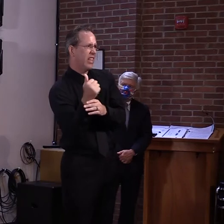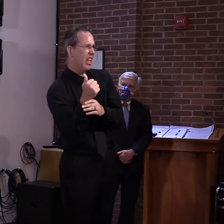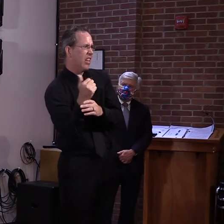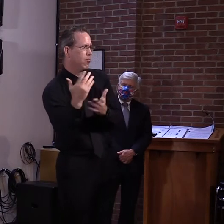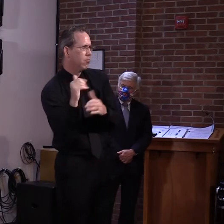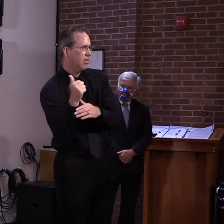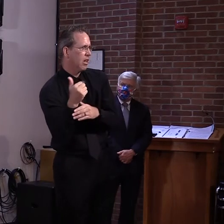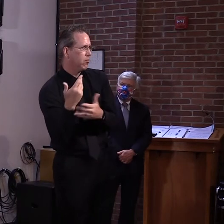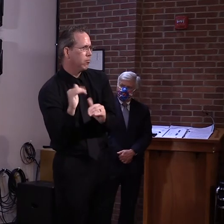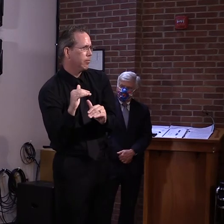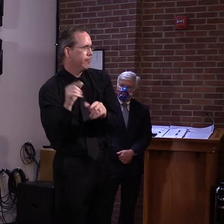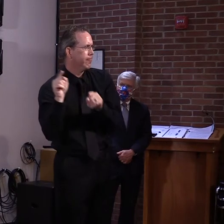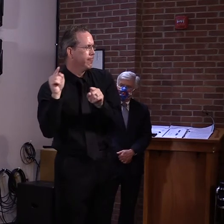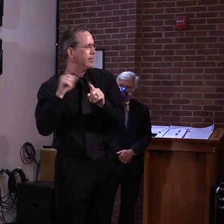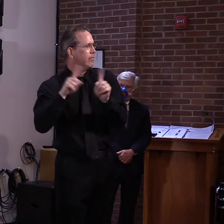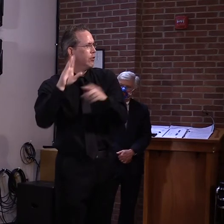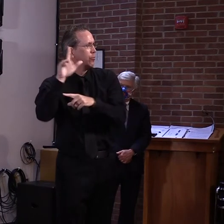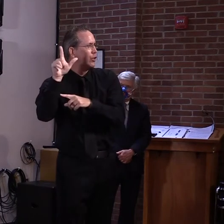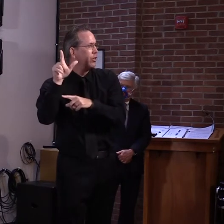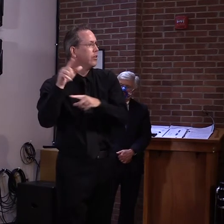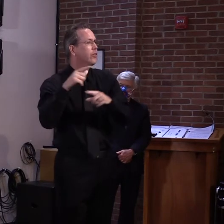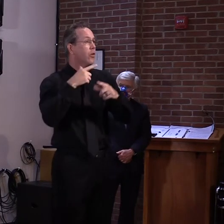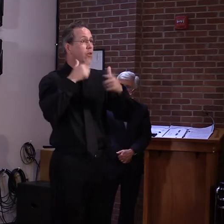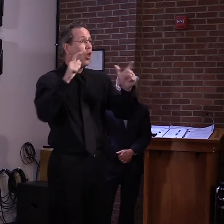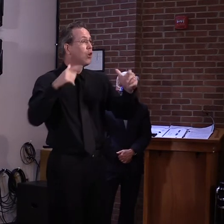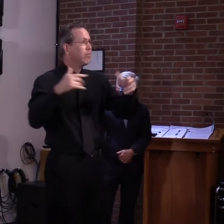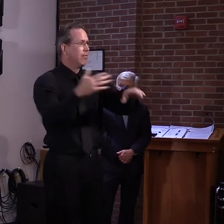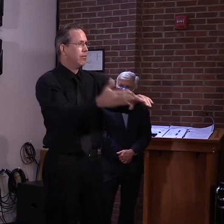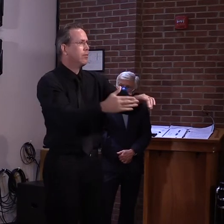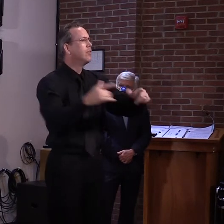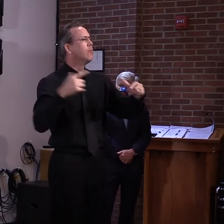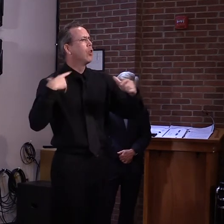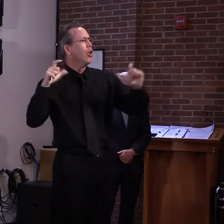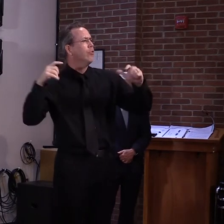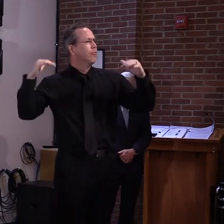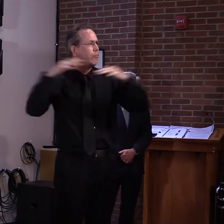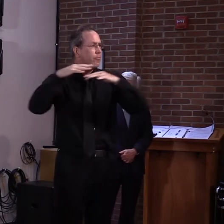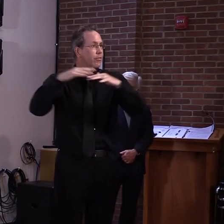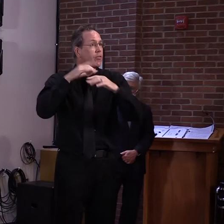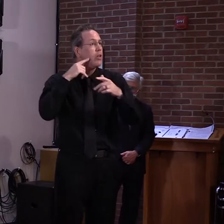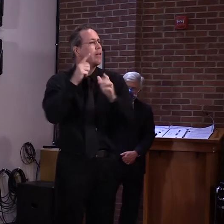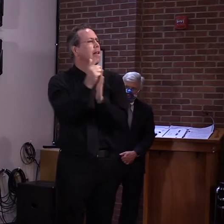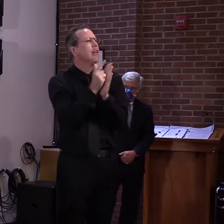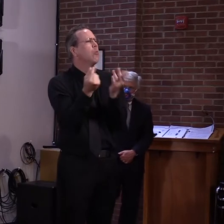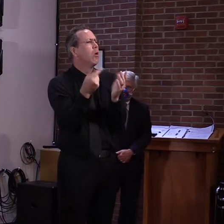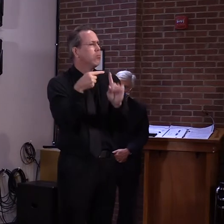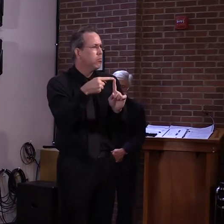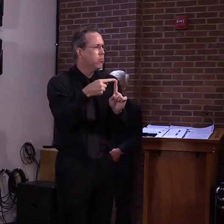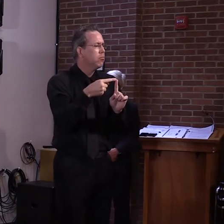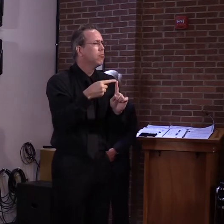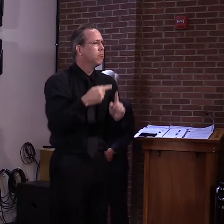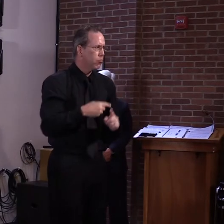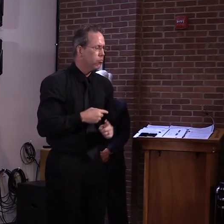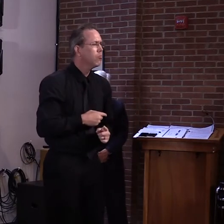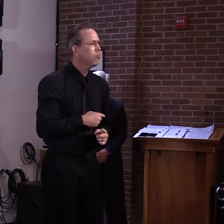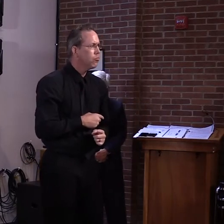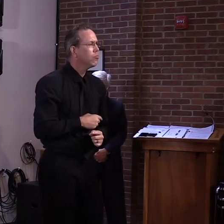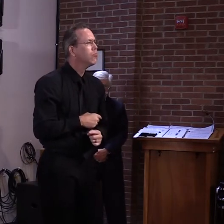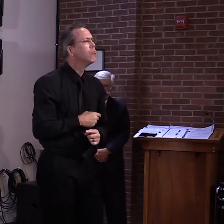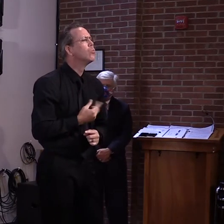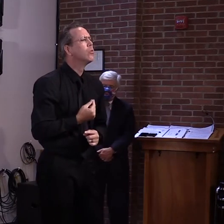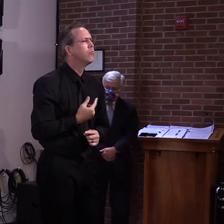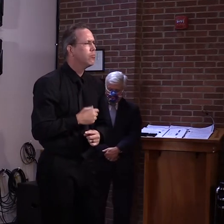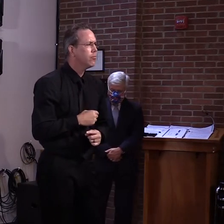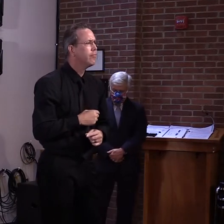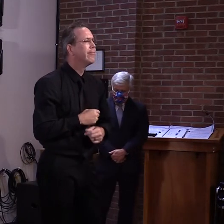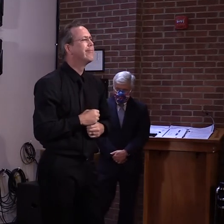was perfectly legal? Yes, yeah, and we actually confirmed that. I mean, we talked about